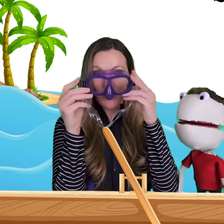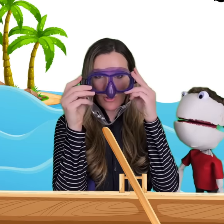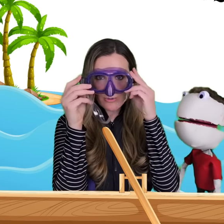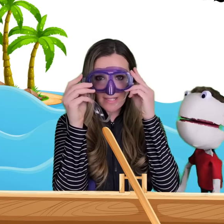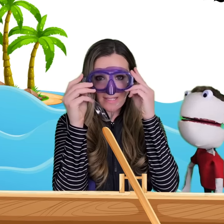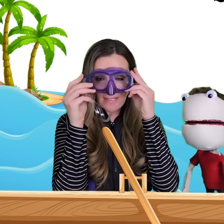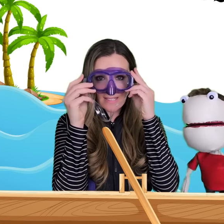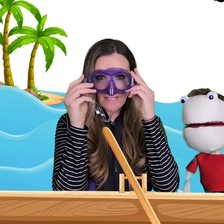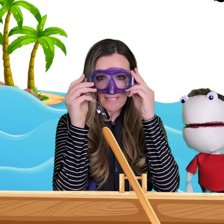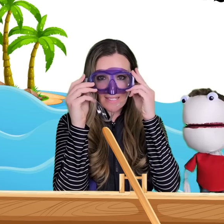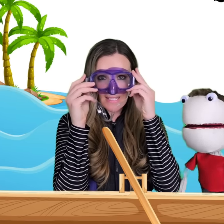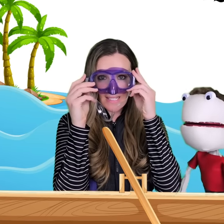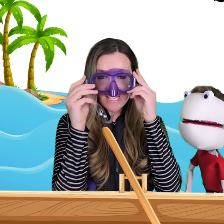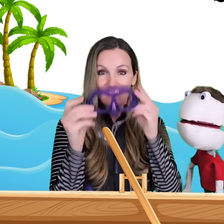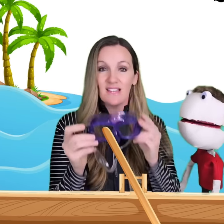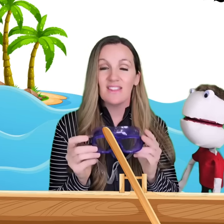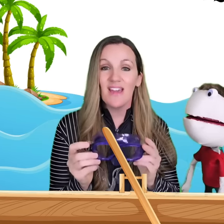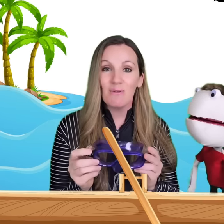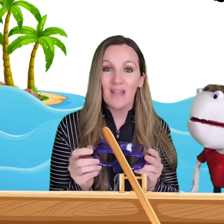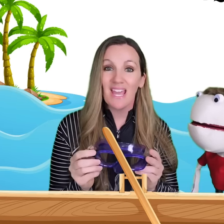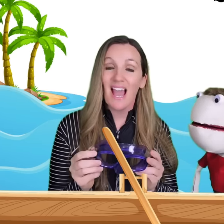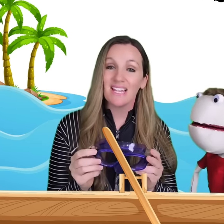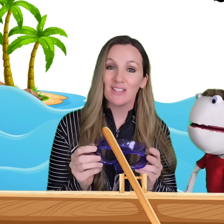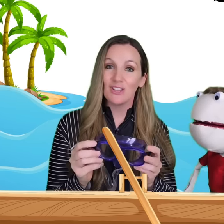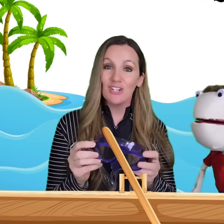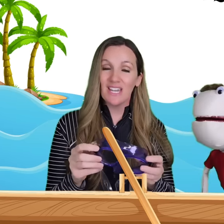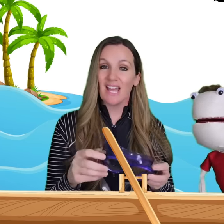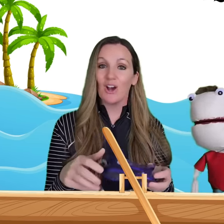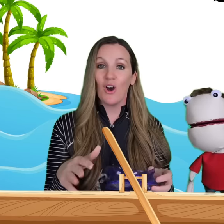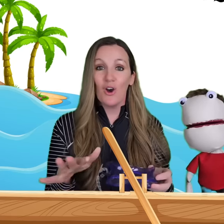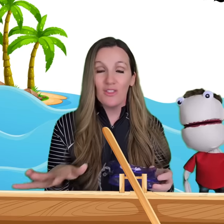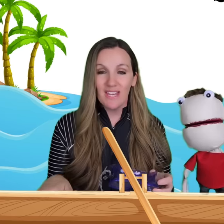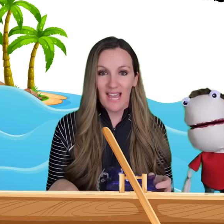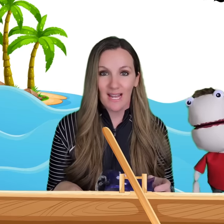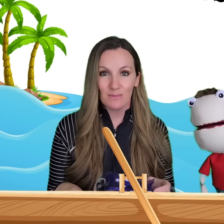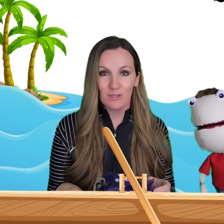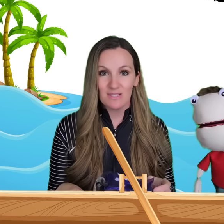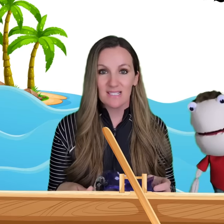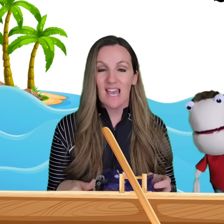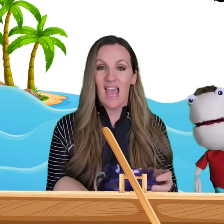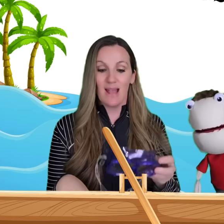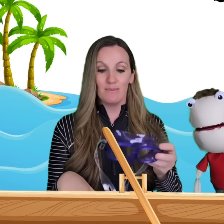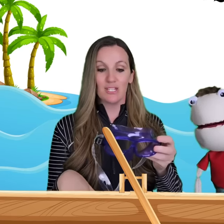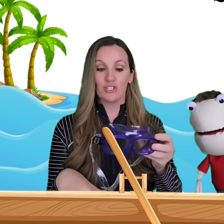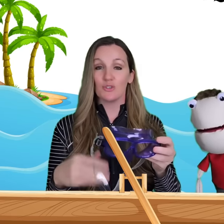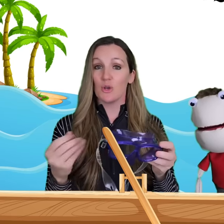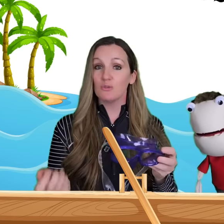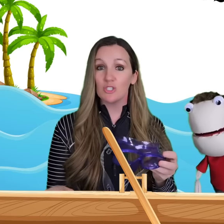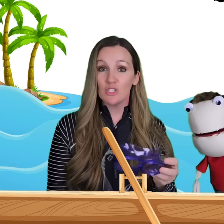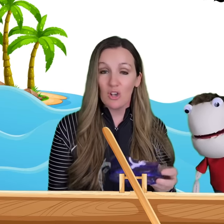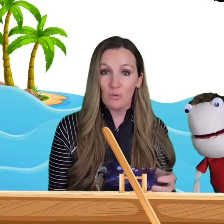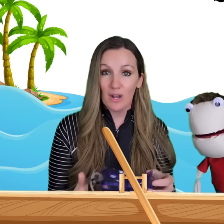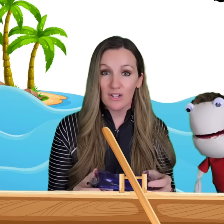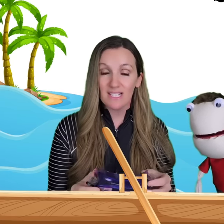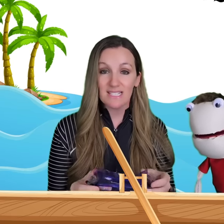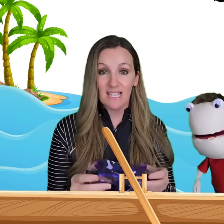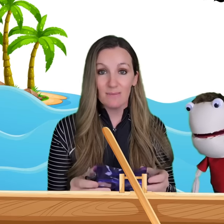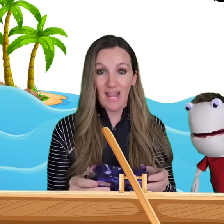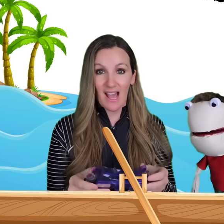nose. That way I can look at all the animals and make sure no salt water gets in my